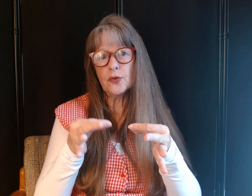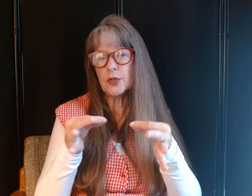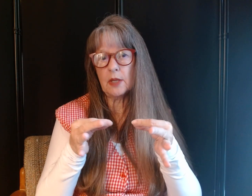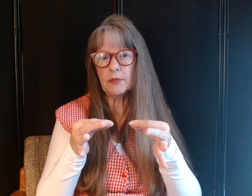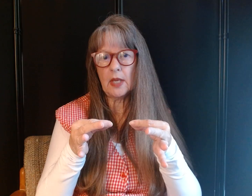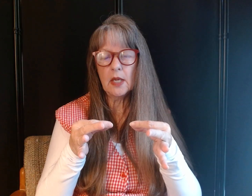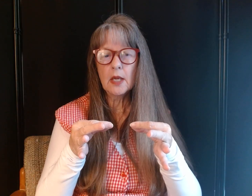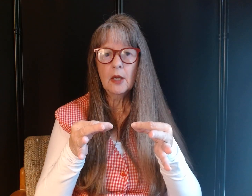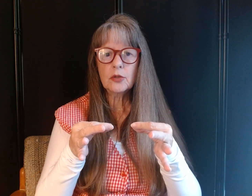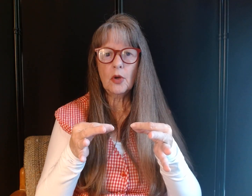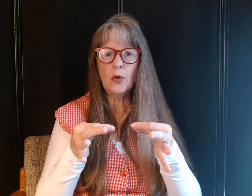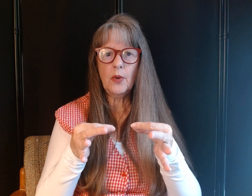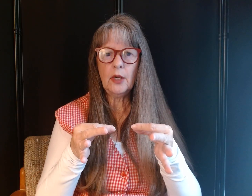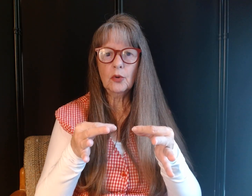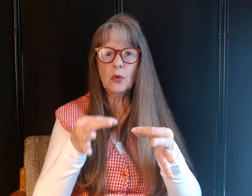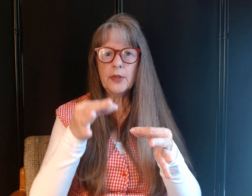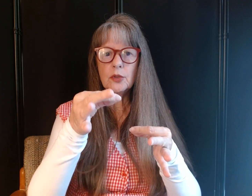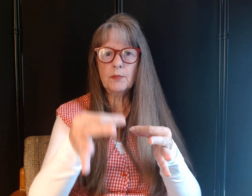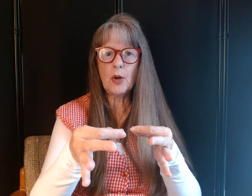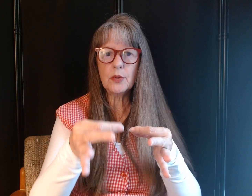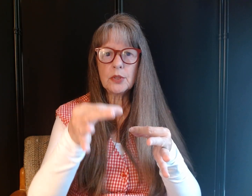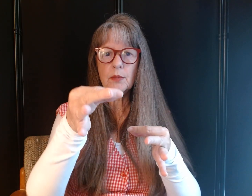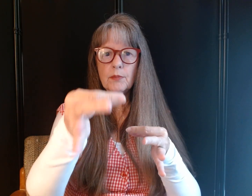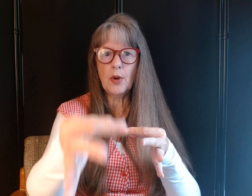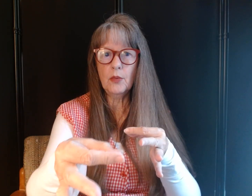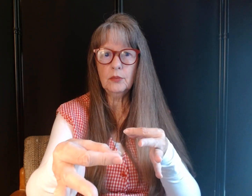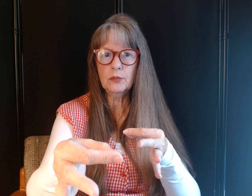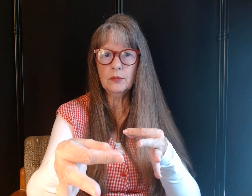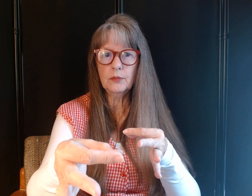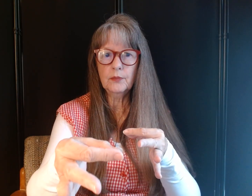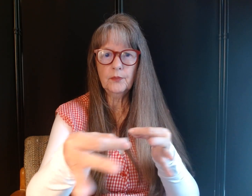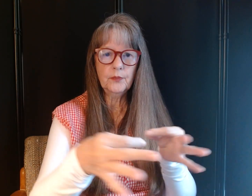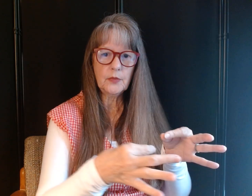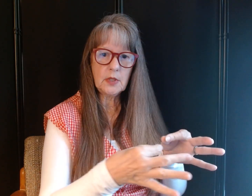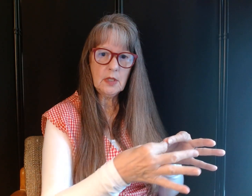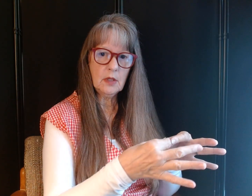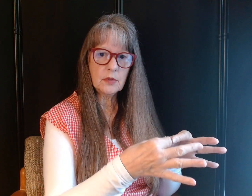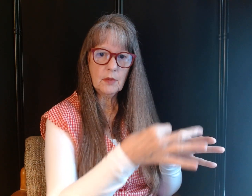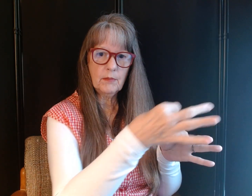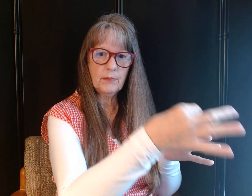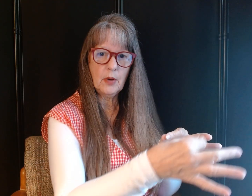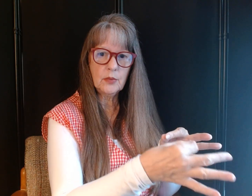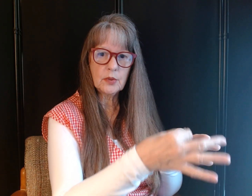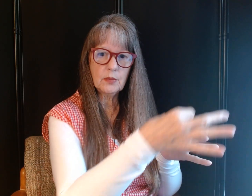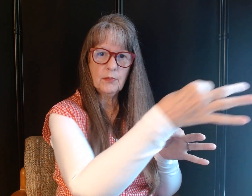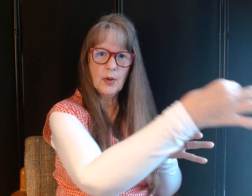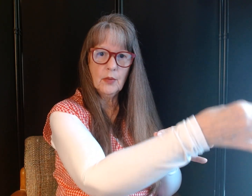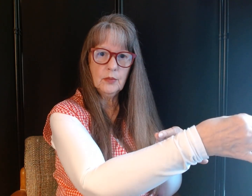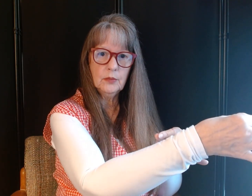same thing. So, and you're going to postpone. See, it goes postpone.